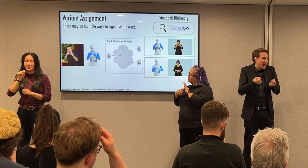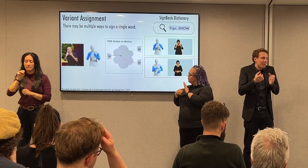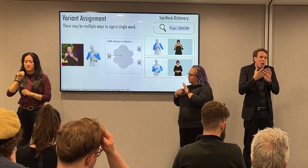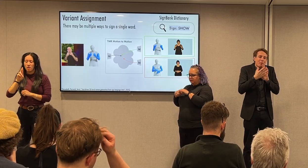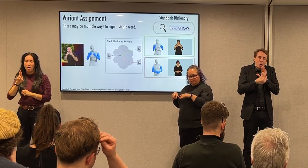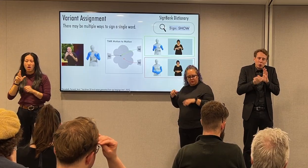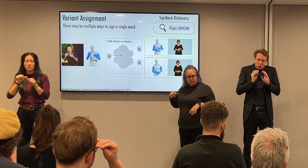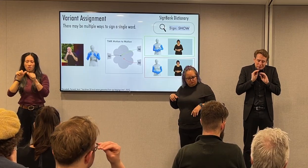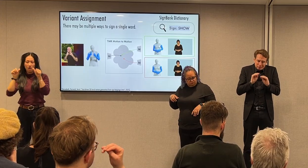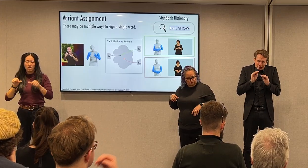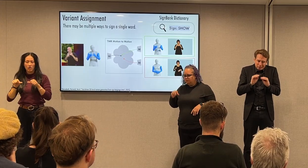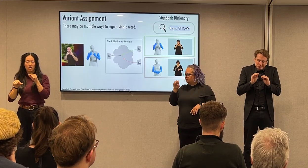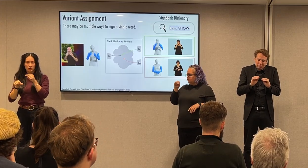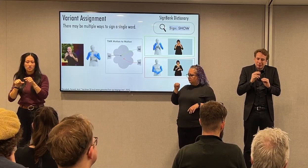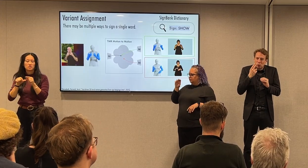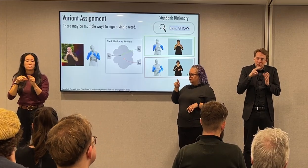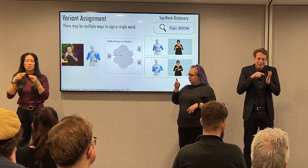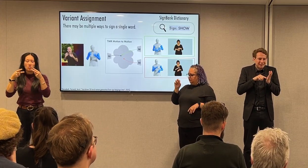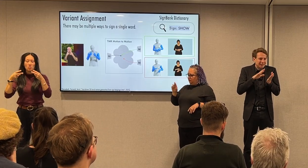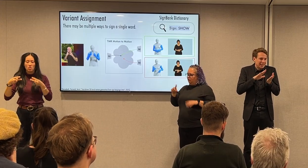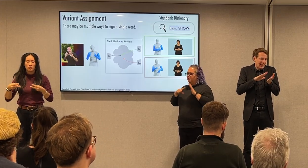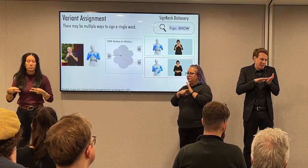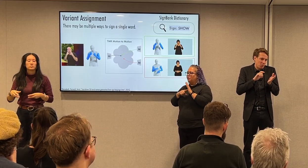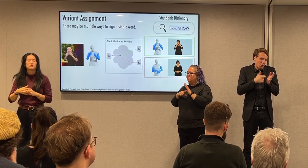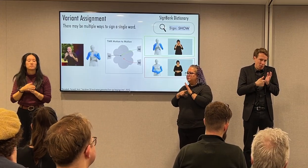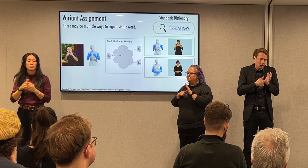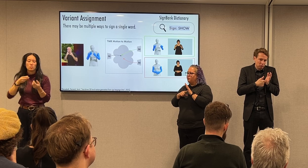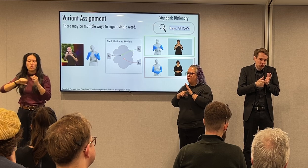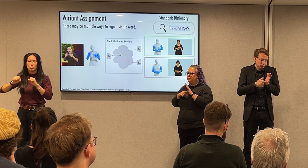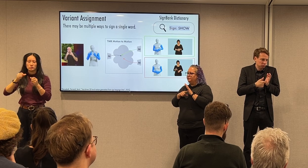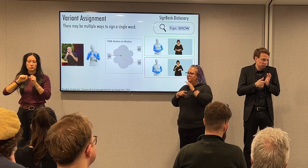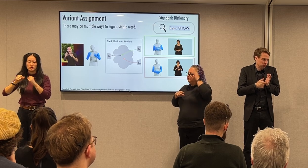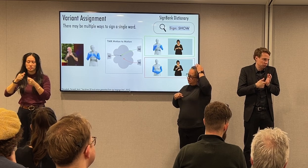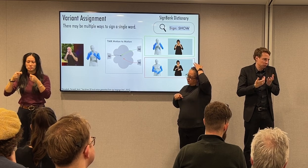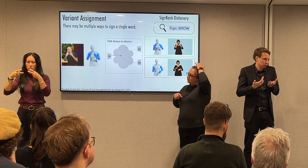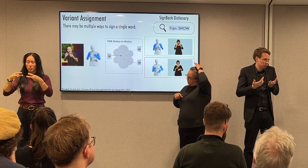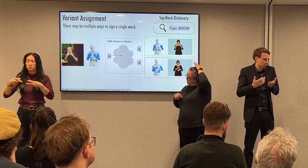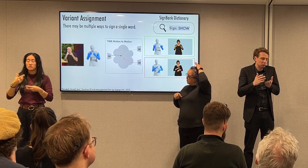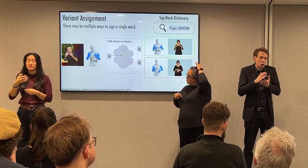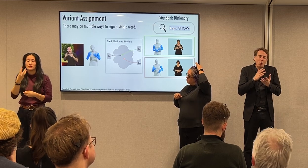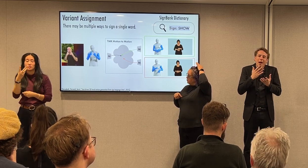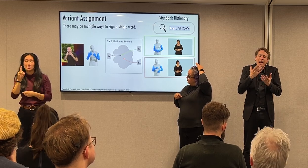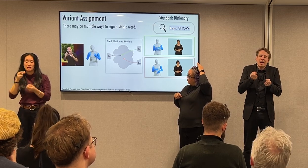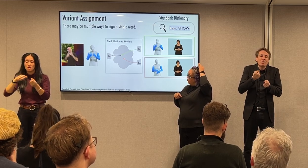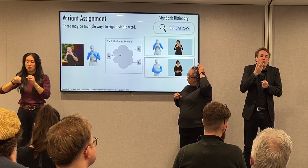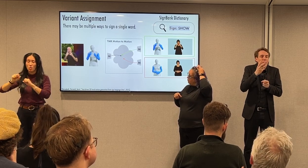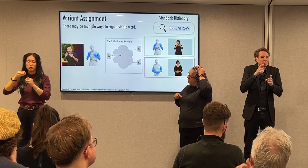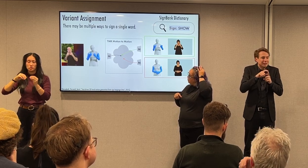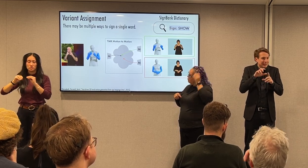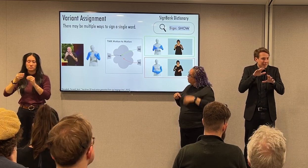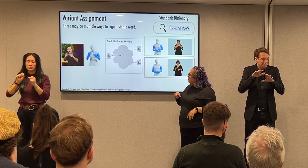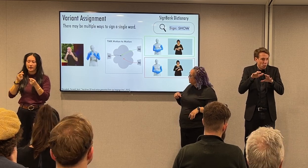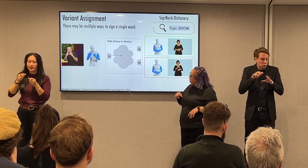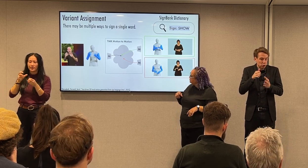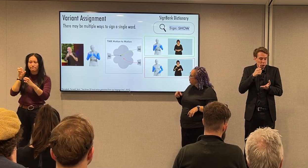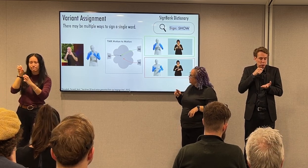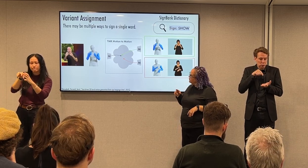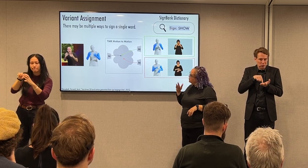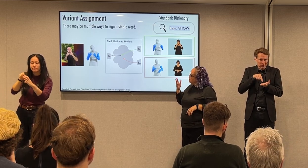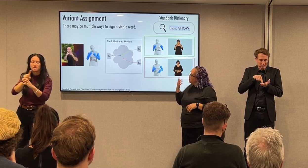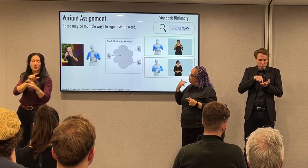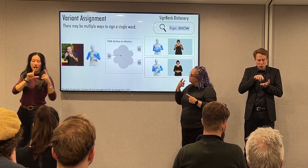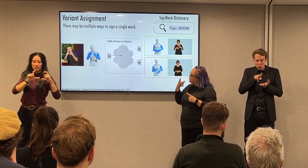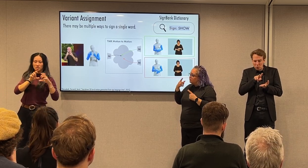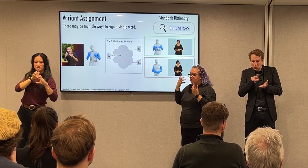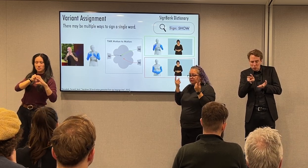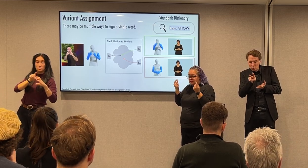variational autoencoder model. So it's like CLIP, but using 3D motions as input instead of images. And